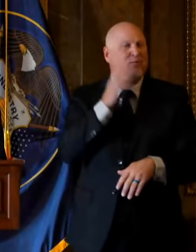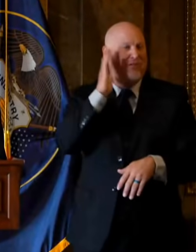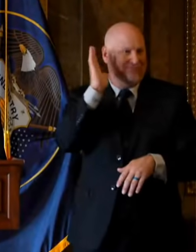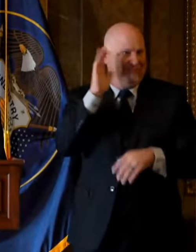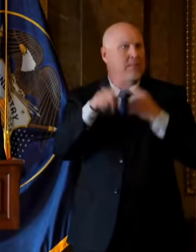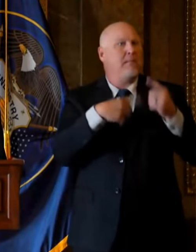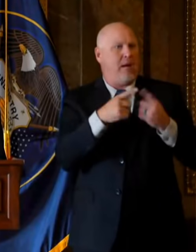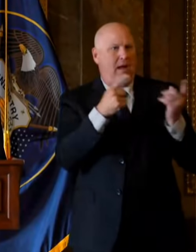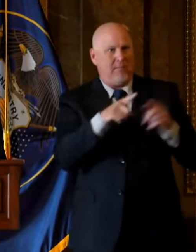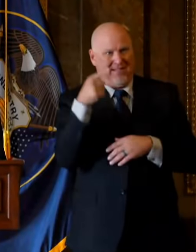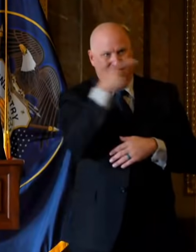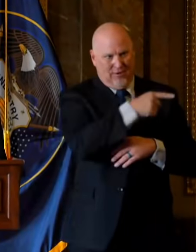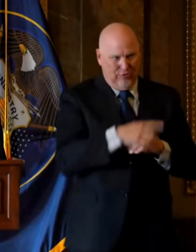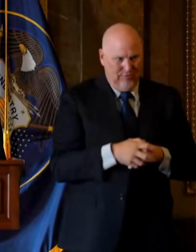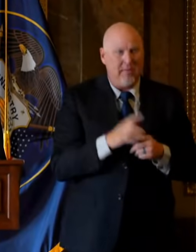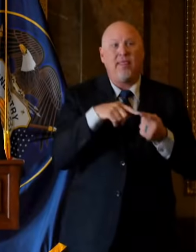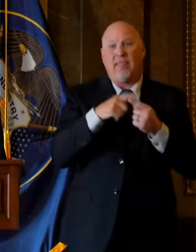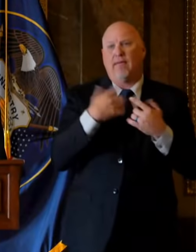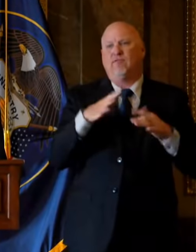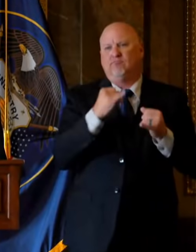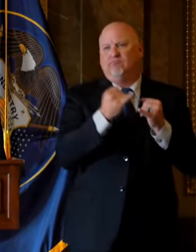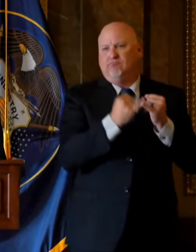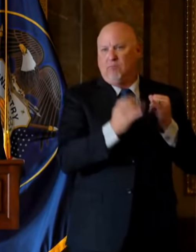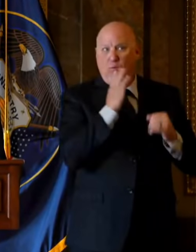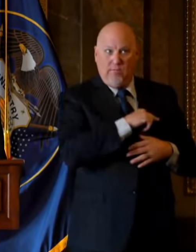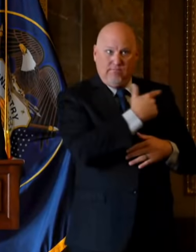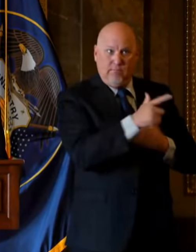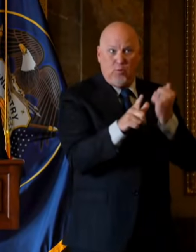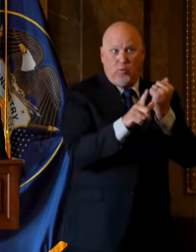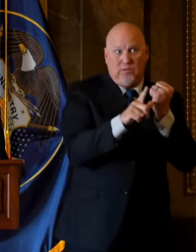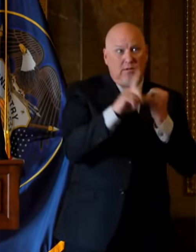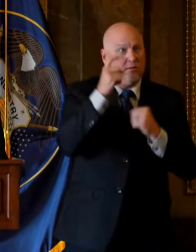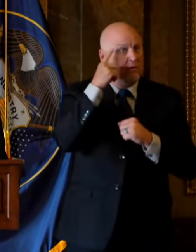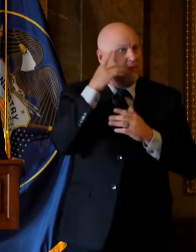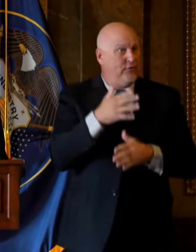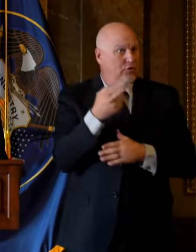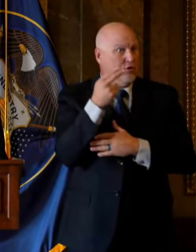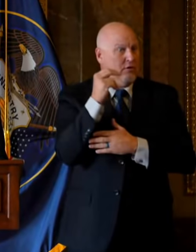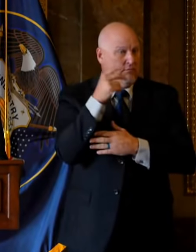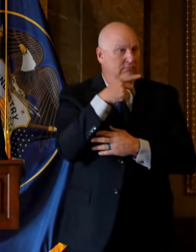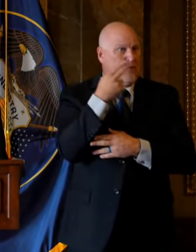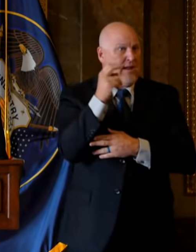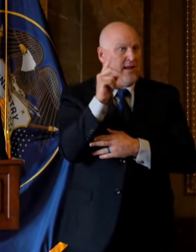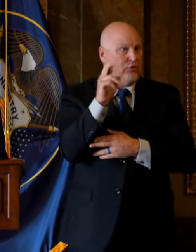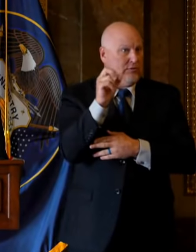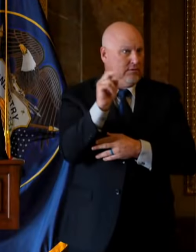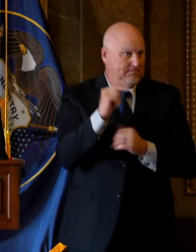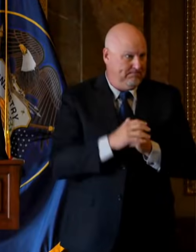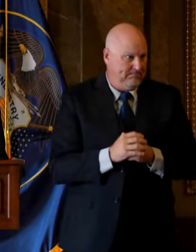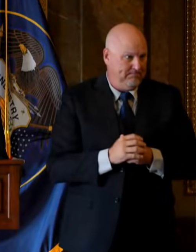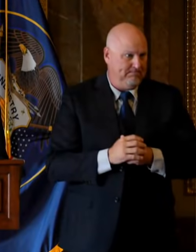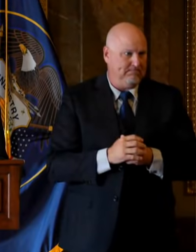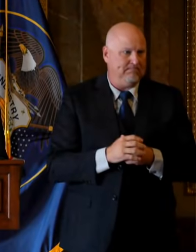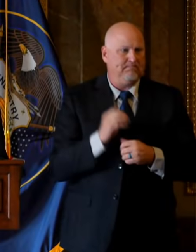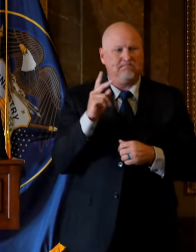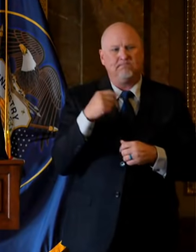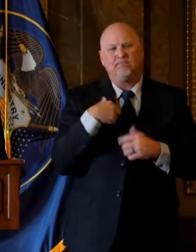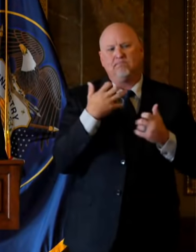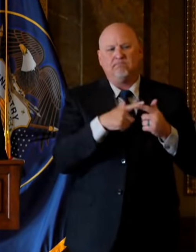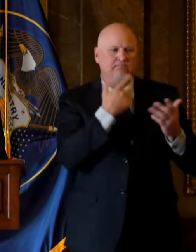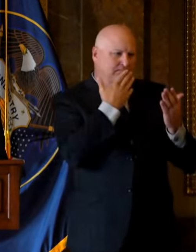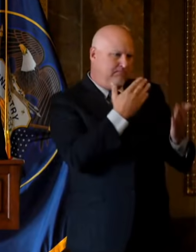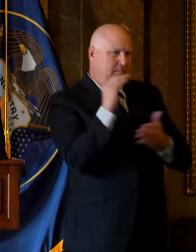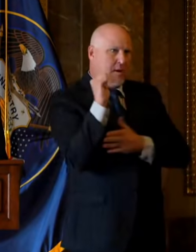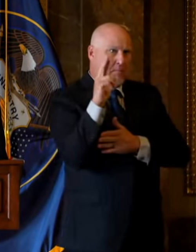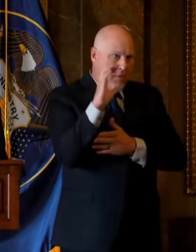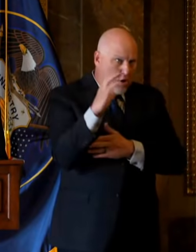will address us on Testus Day. Again, I want to thank Mark and Chris for taking time to come and share with us. I haven't